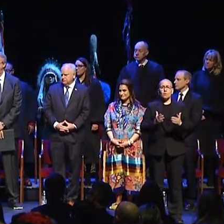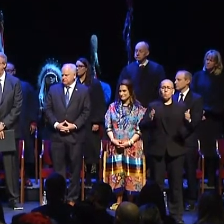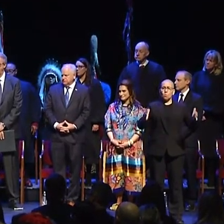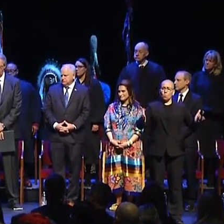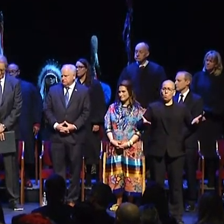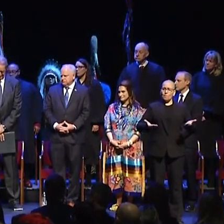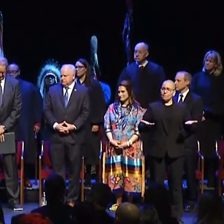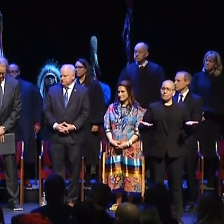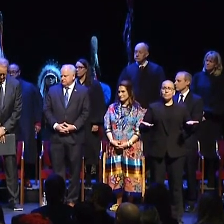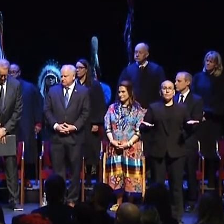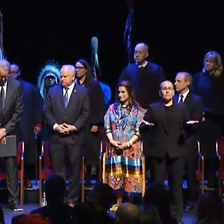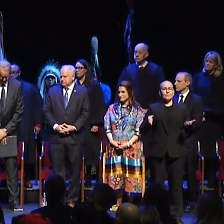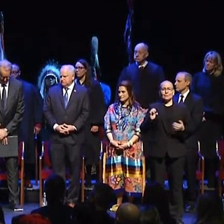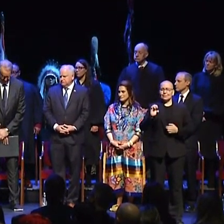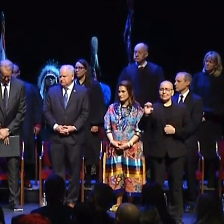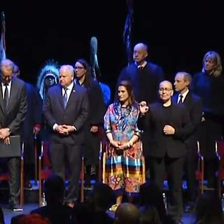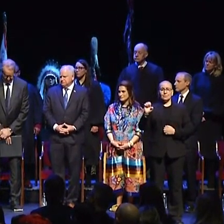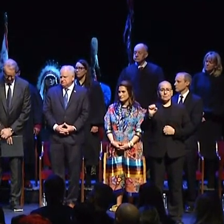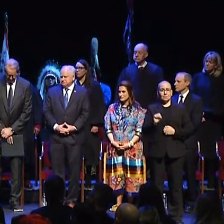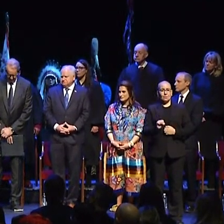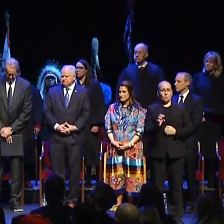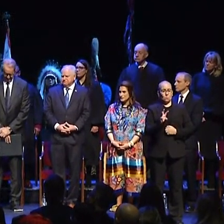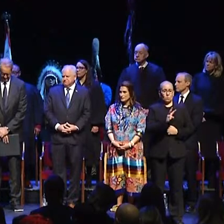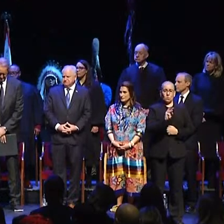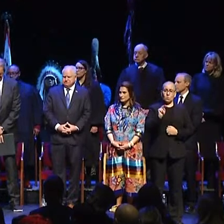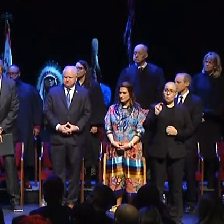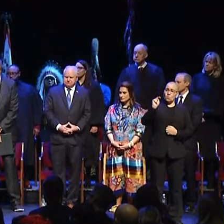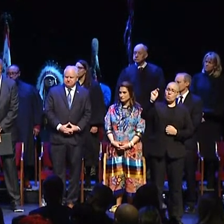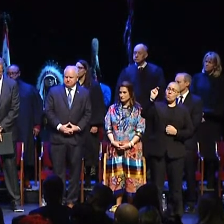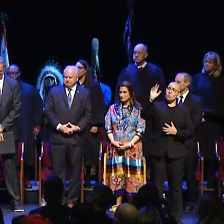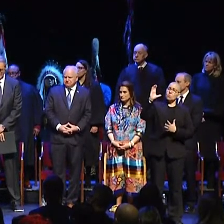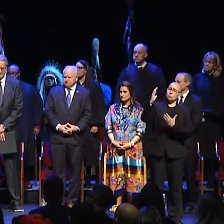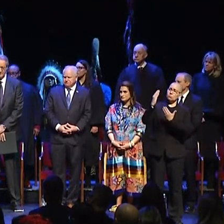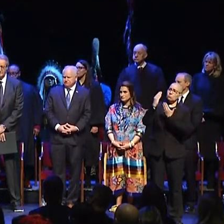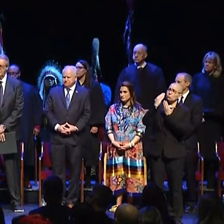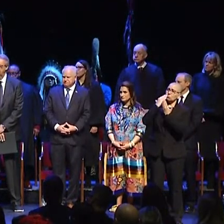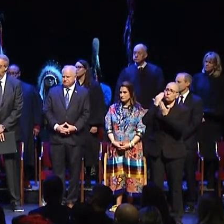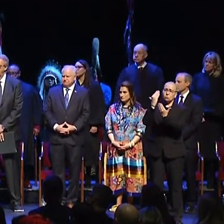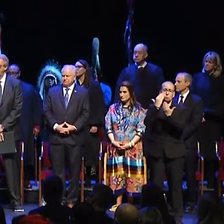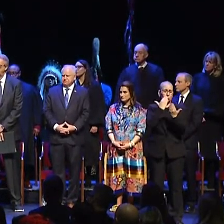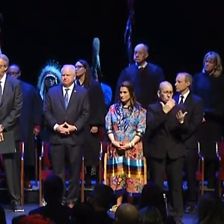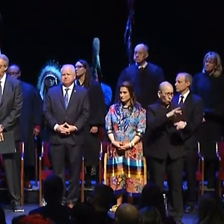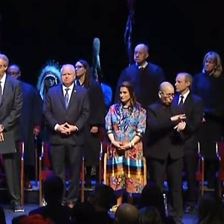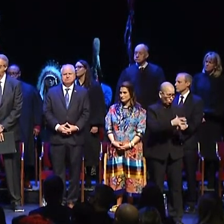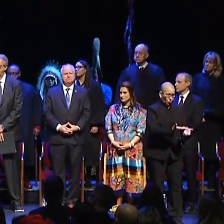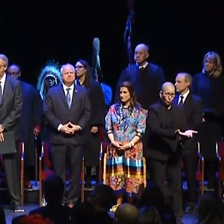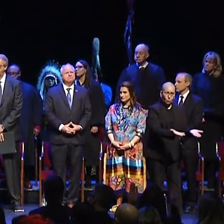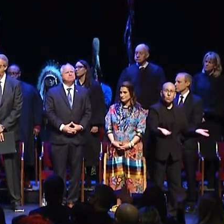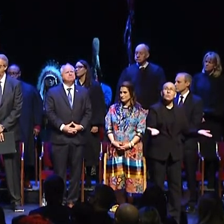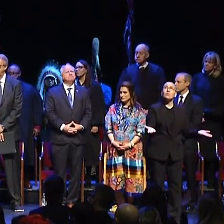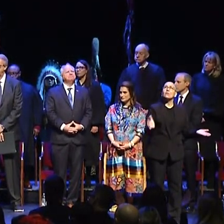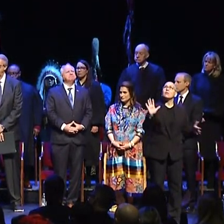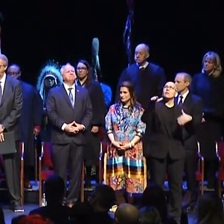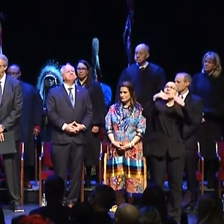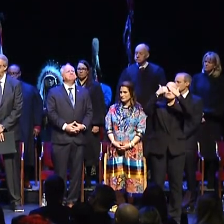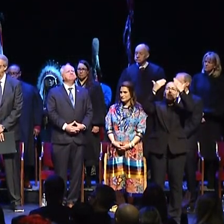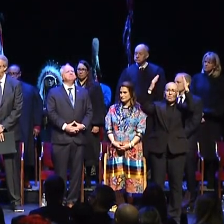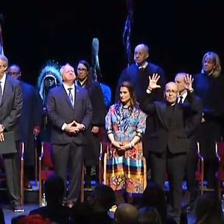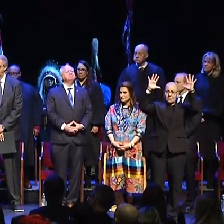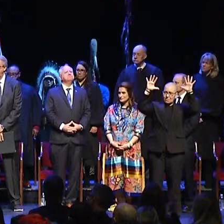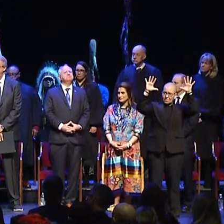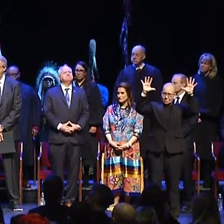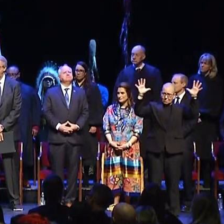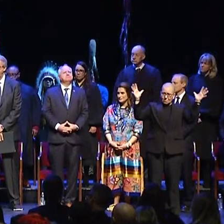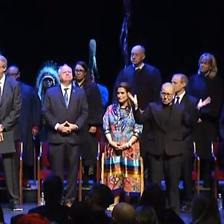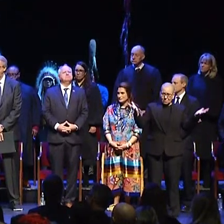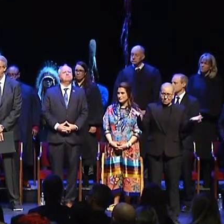directions, says thank you in the most profound way to the earth, to the sky, and for all of our